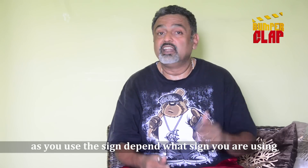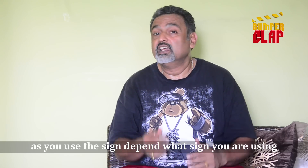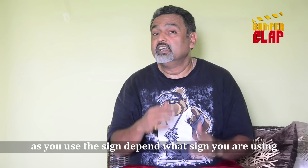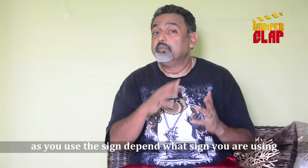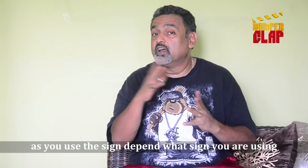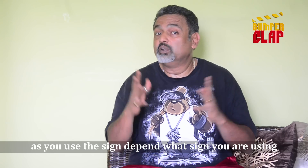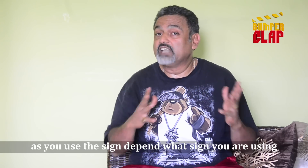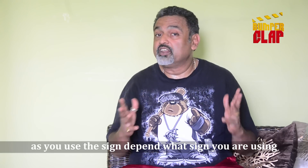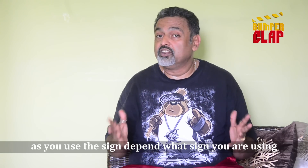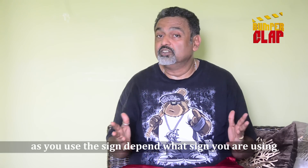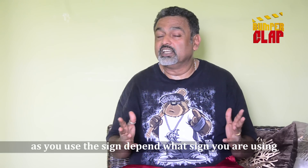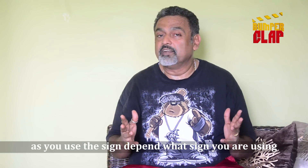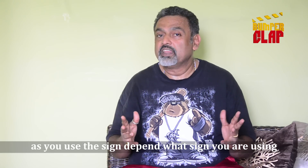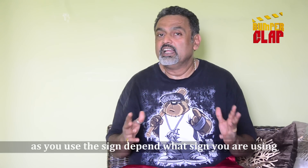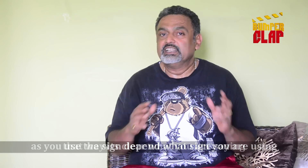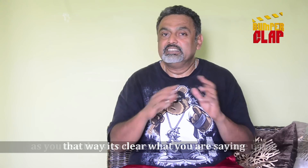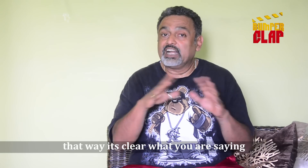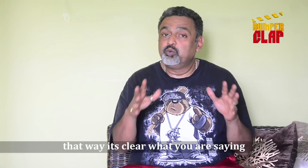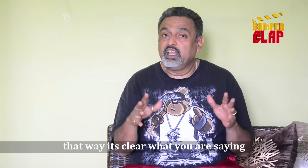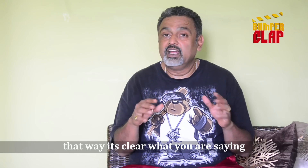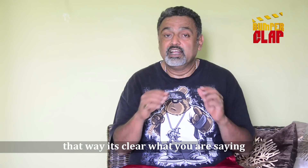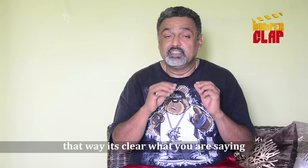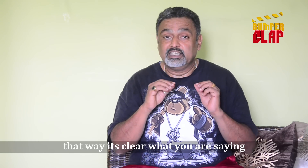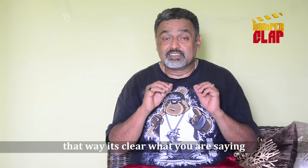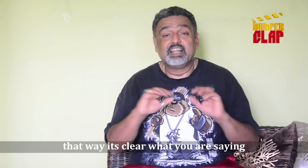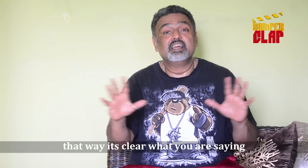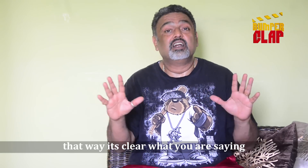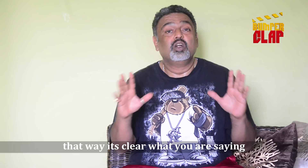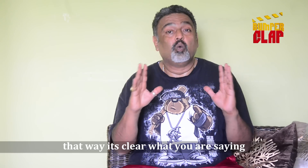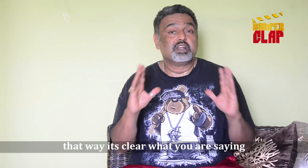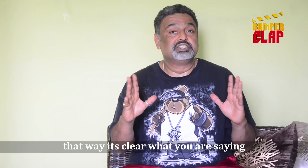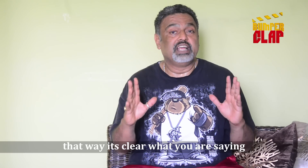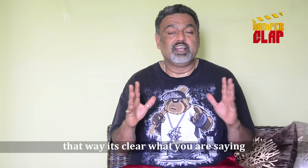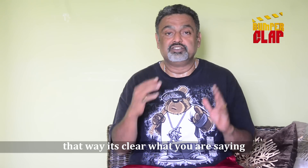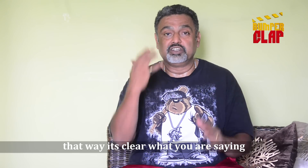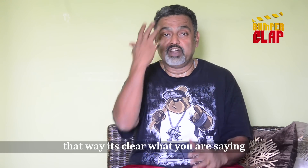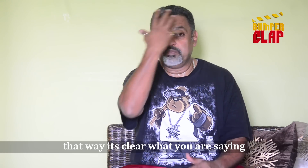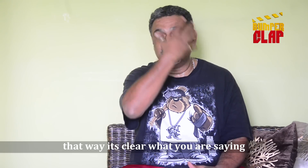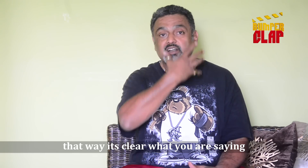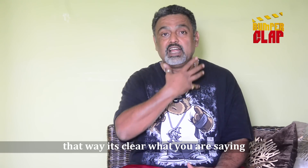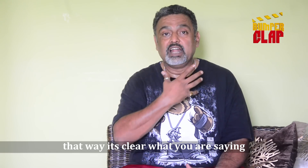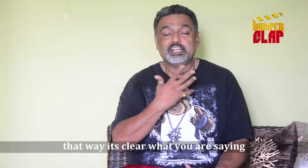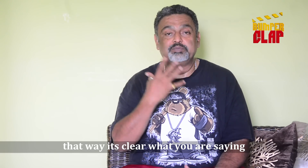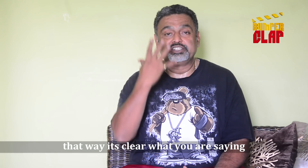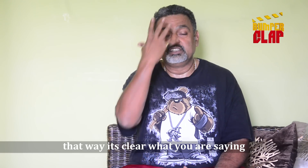depending on which sign you're using that way it's clear what you're saying is the grammar and the expression